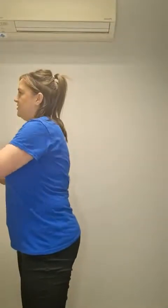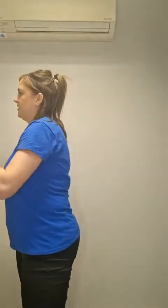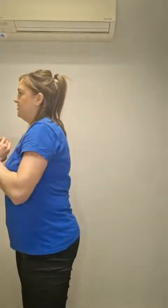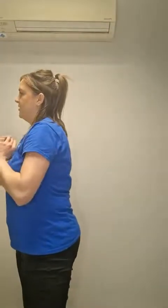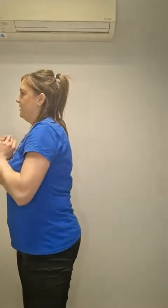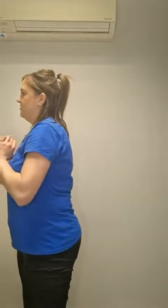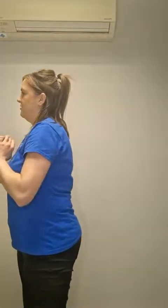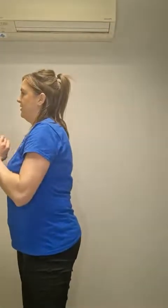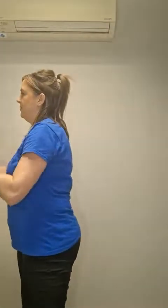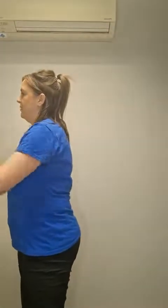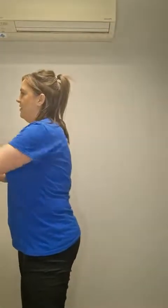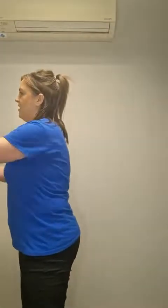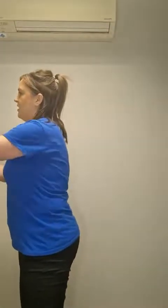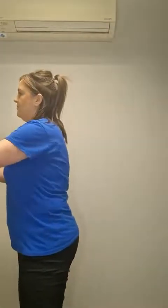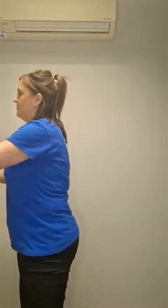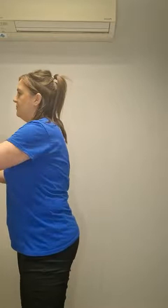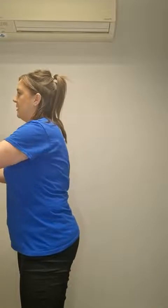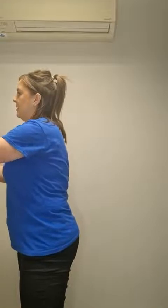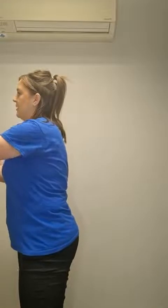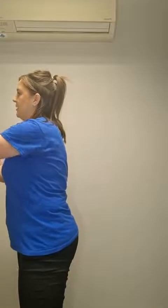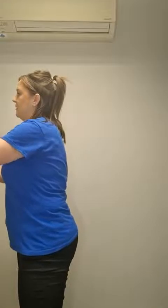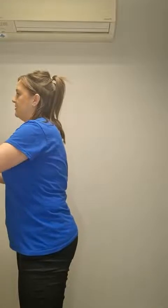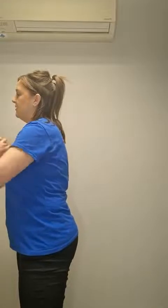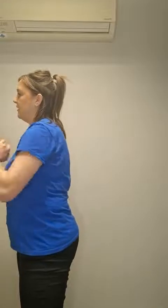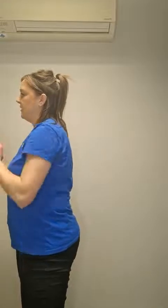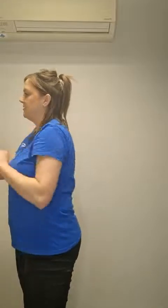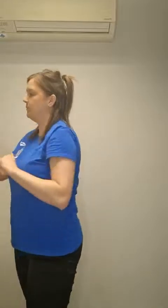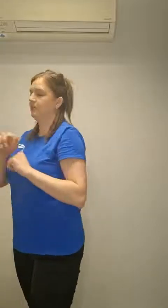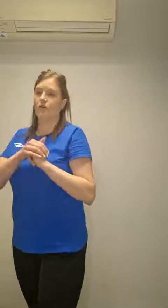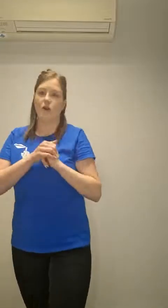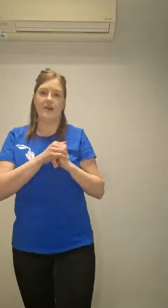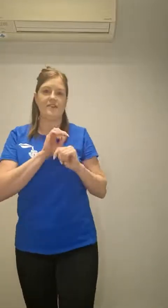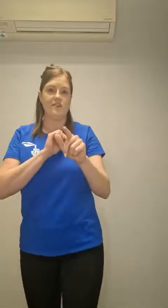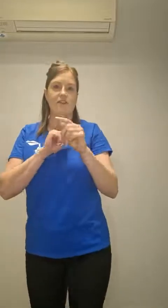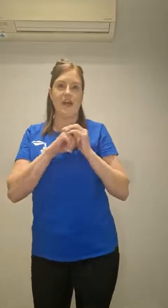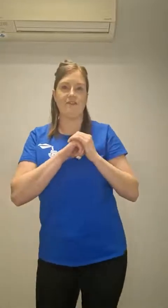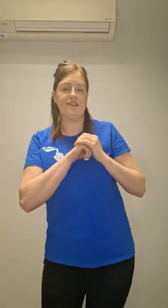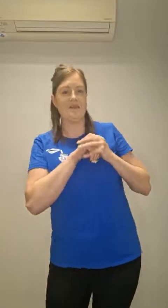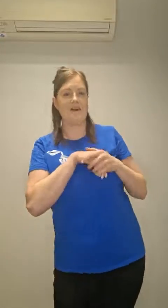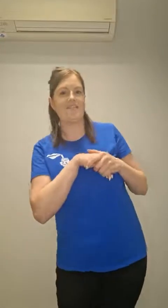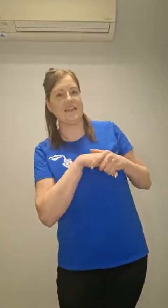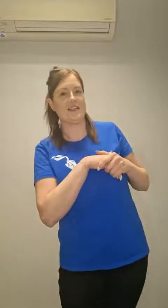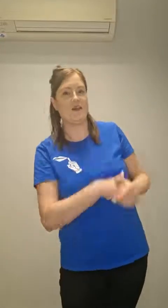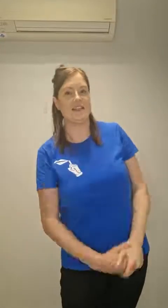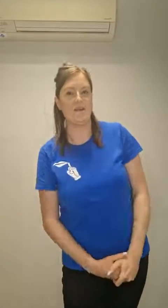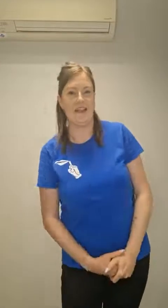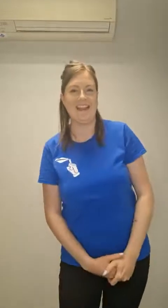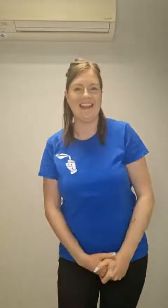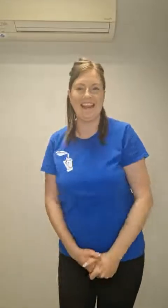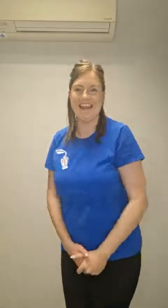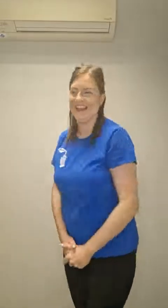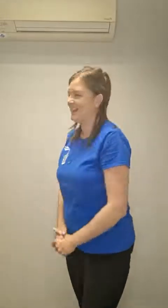Just getting you set up over here as well so that I can see all of your comments and you don't have to see my face quite so big in the